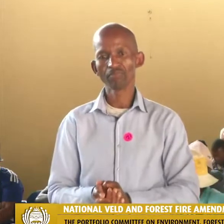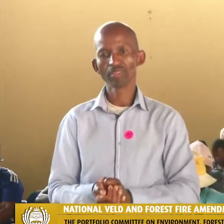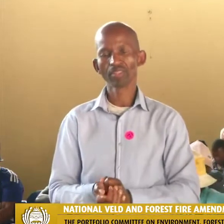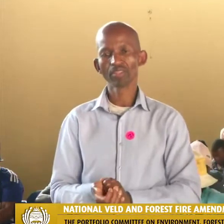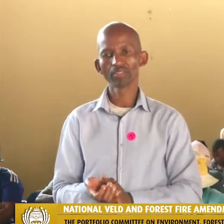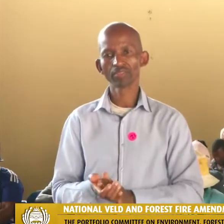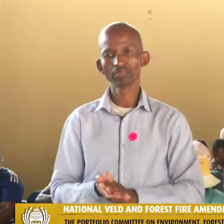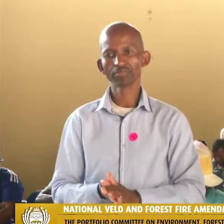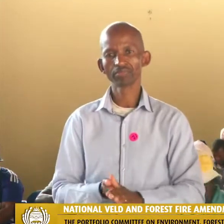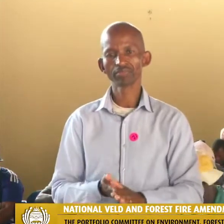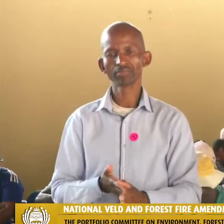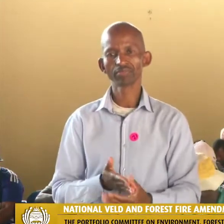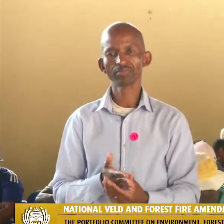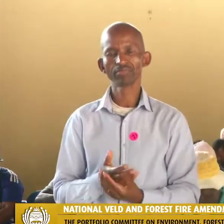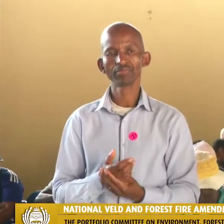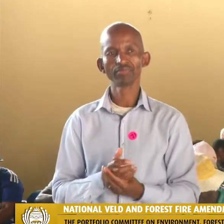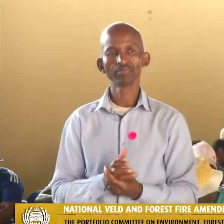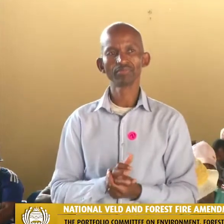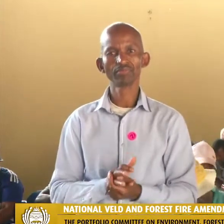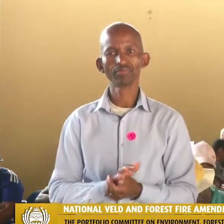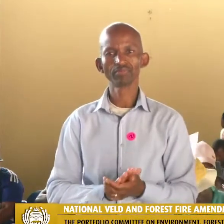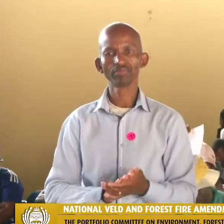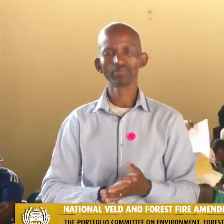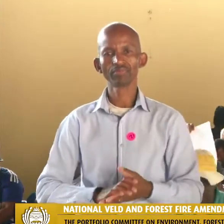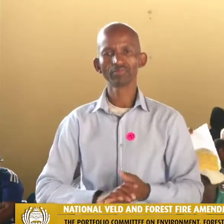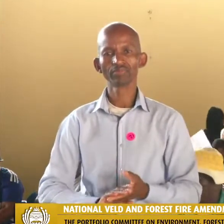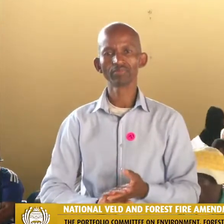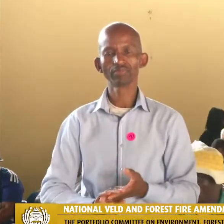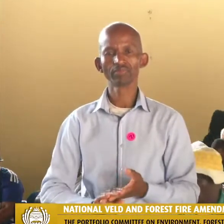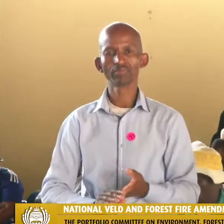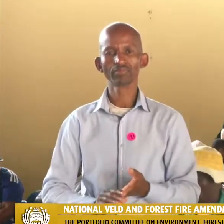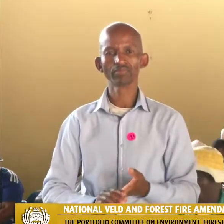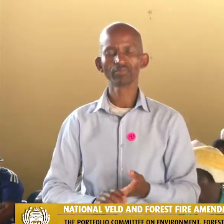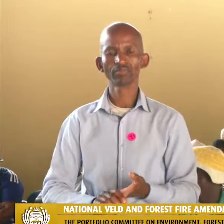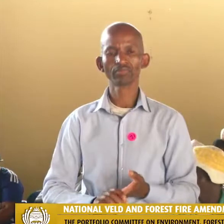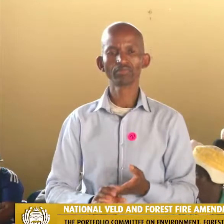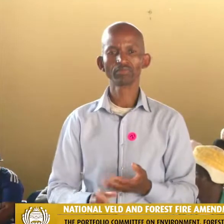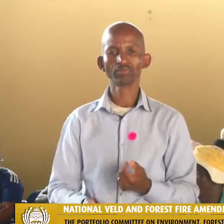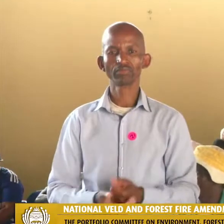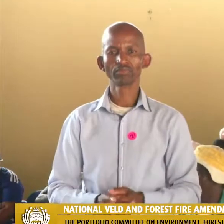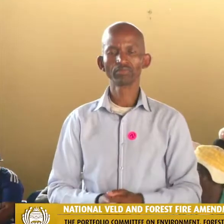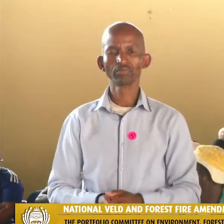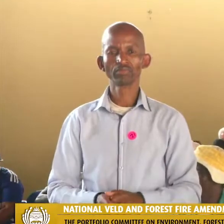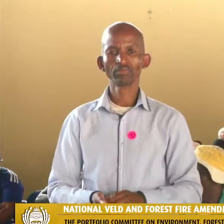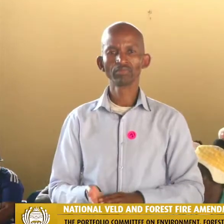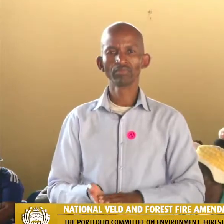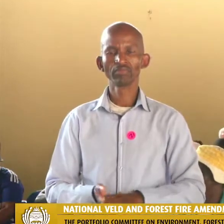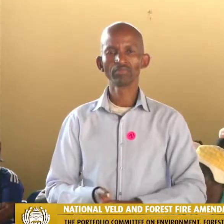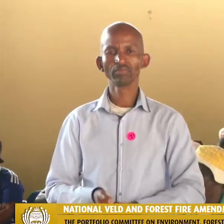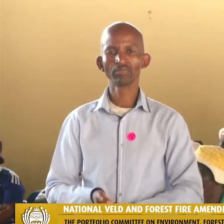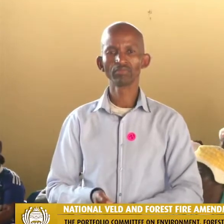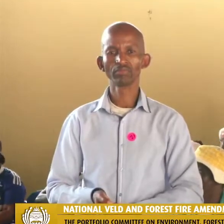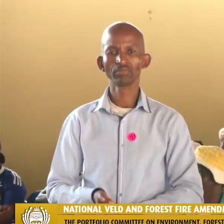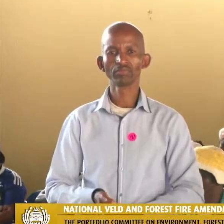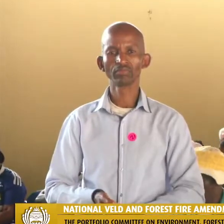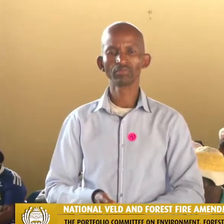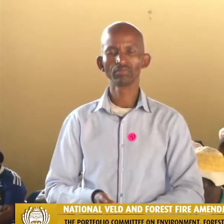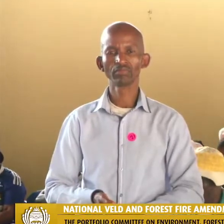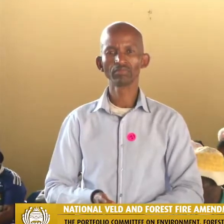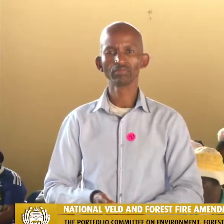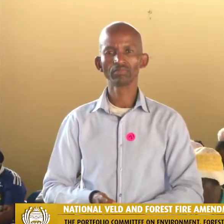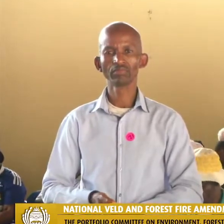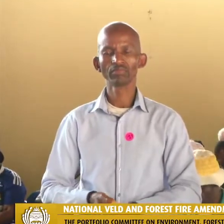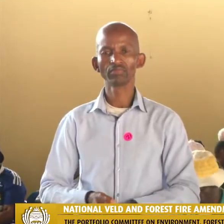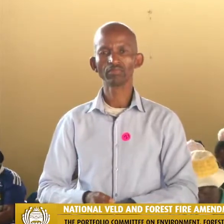because they know that the winter season, it is a fire season, and there is always fire in winter, so they should be ready